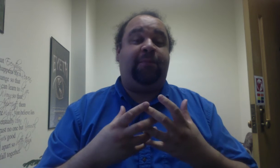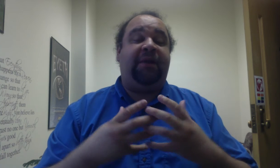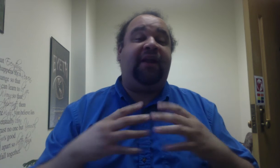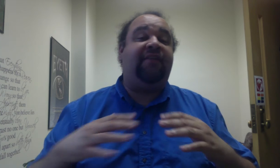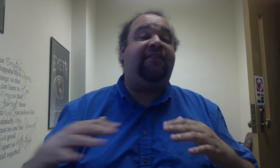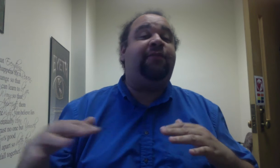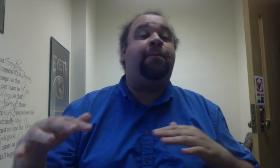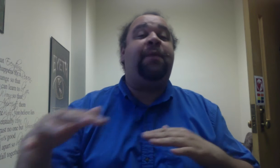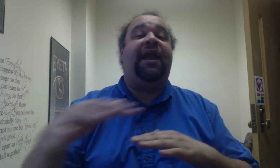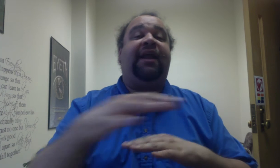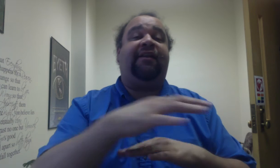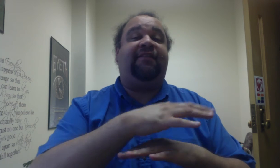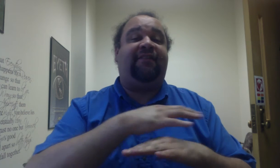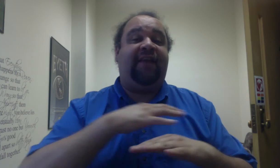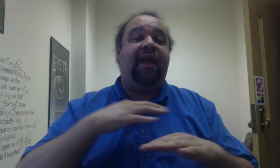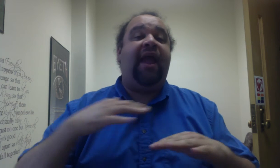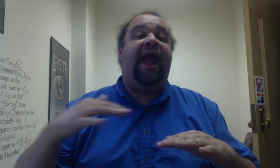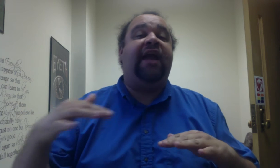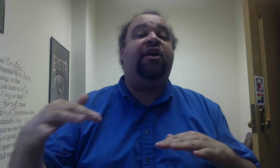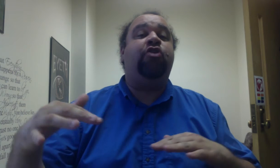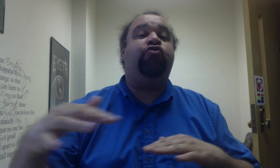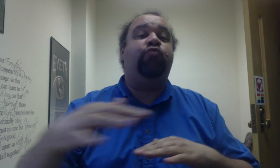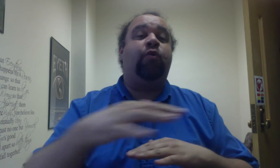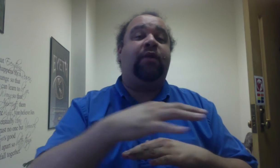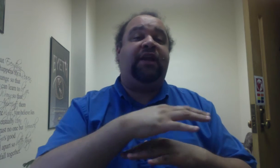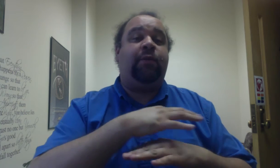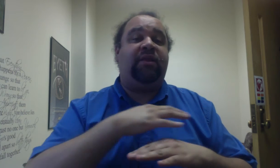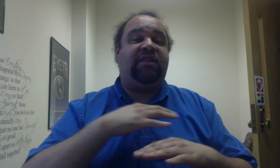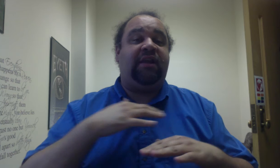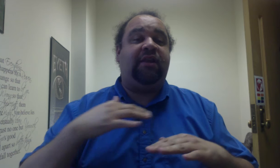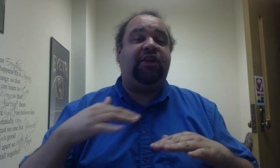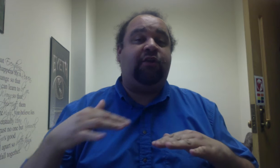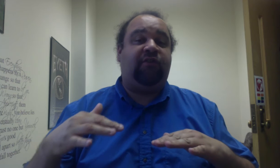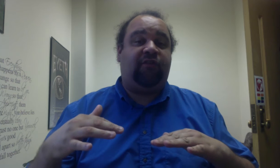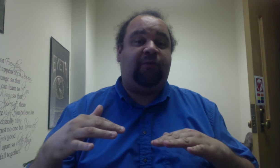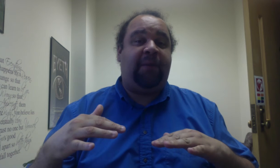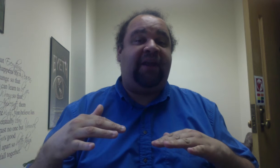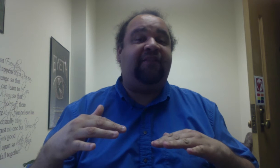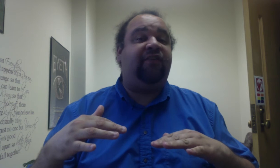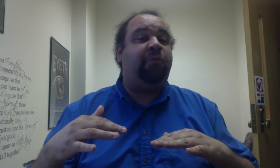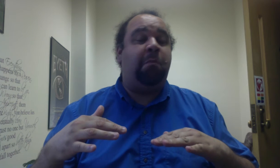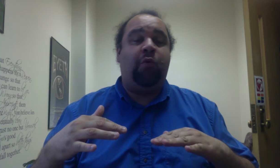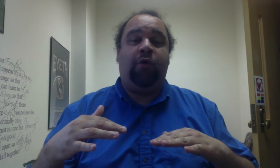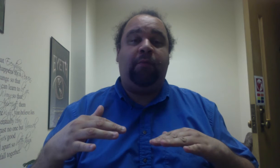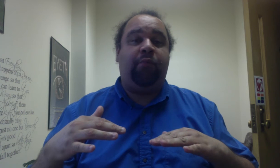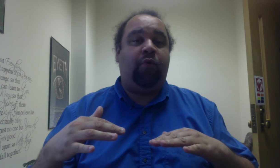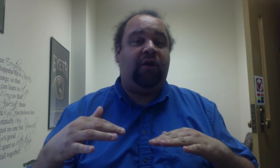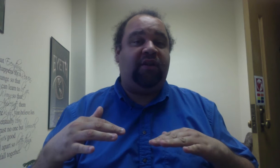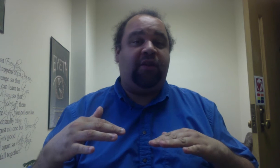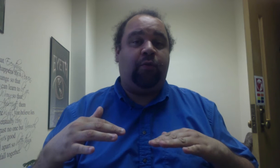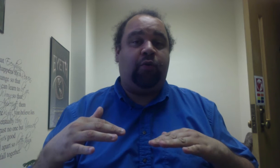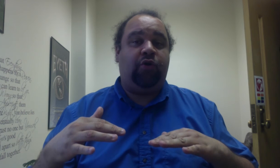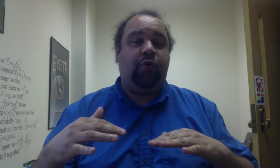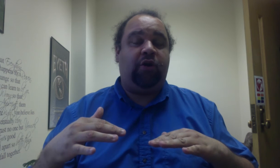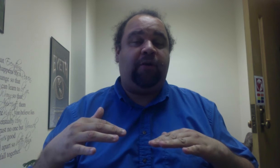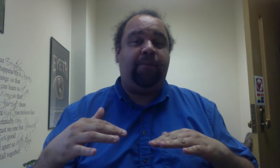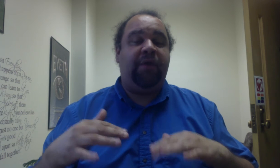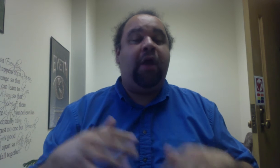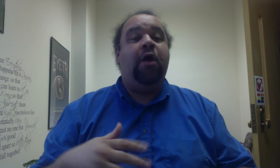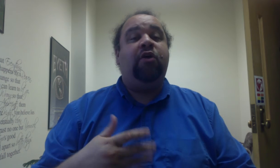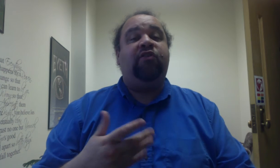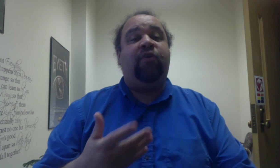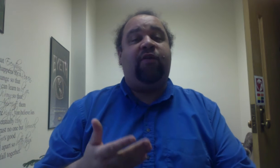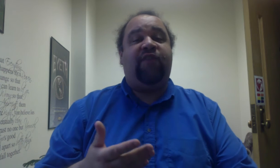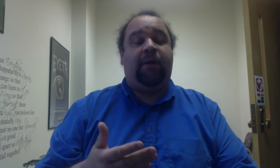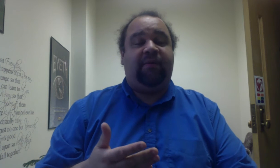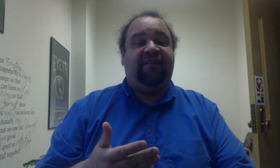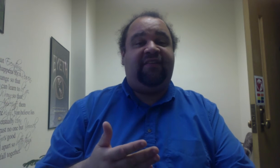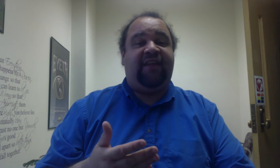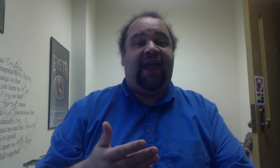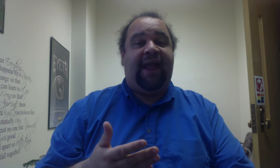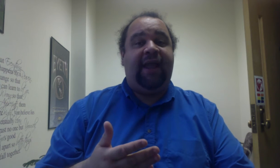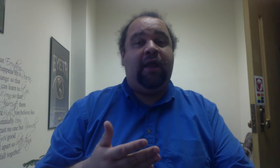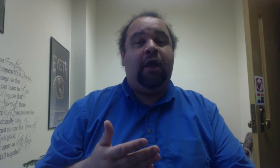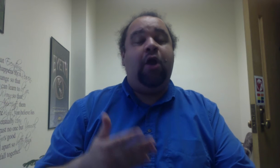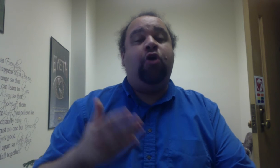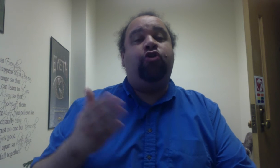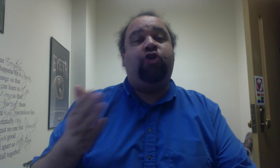because space and congruity within the use of space is more important than the word order. So if I was to say, go